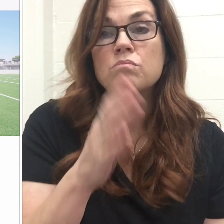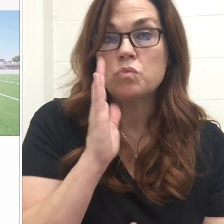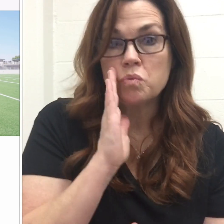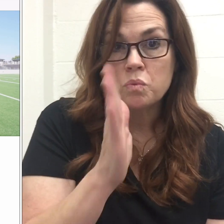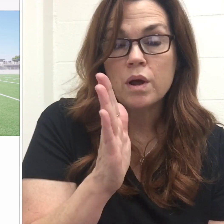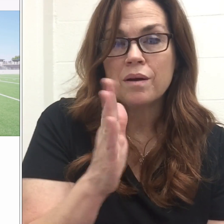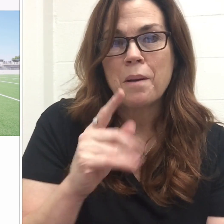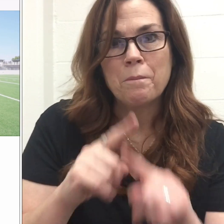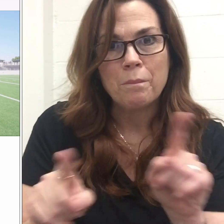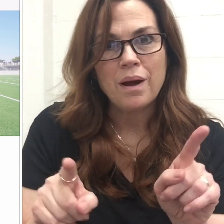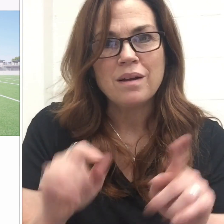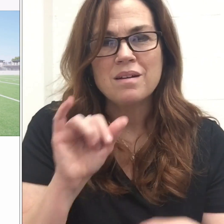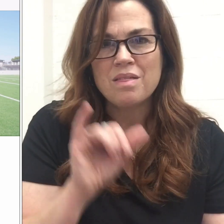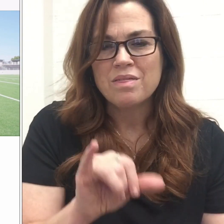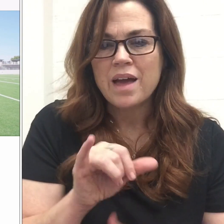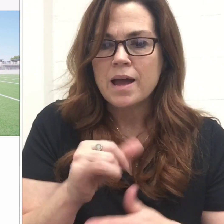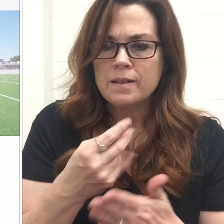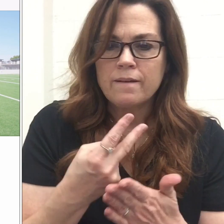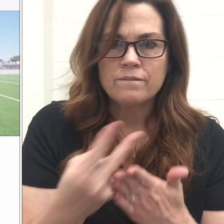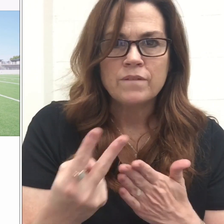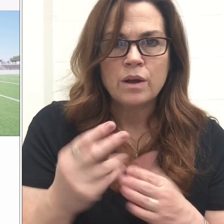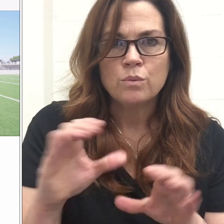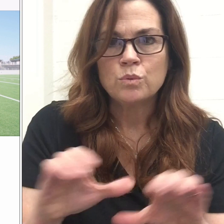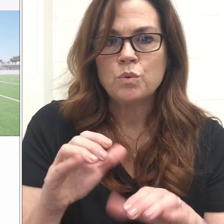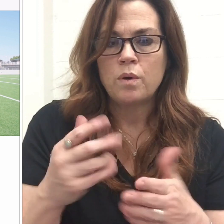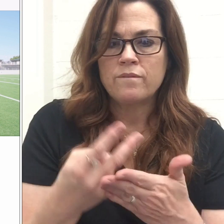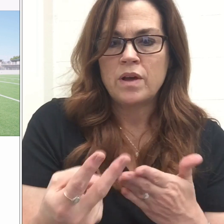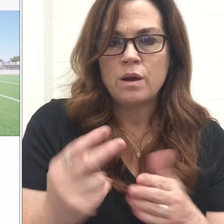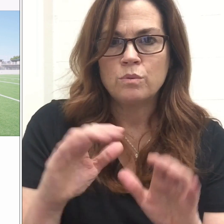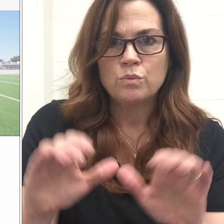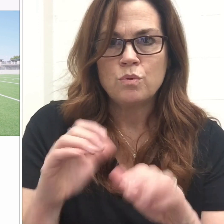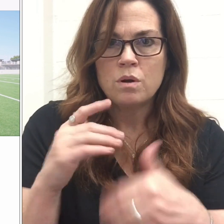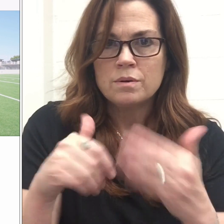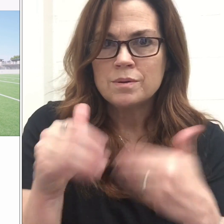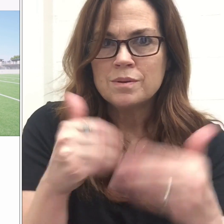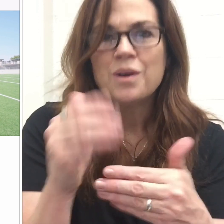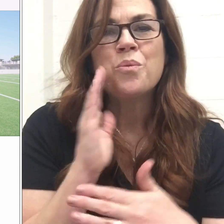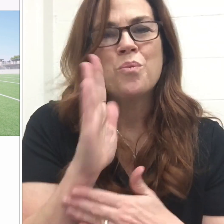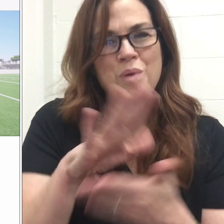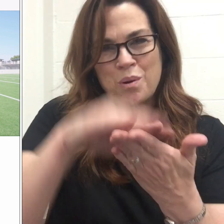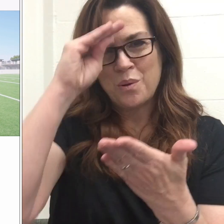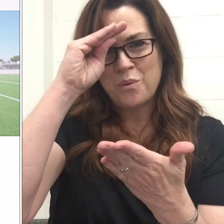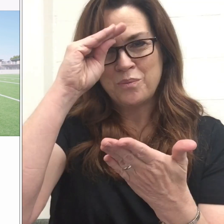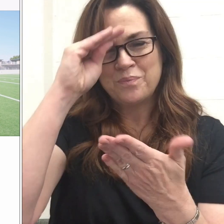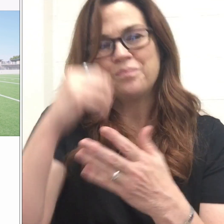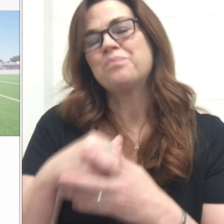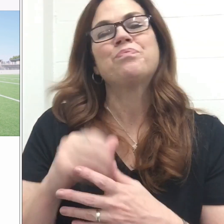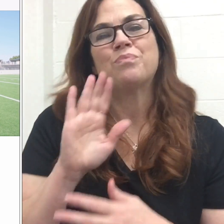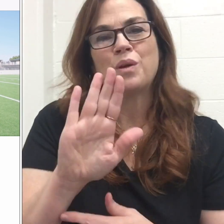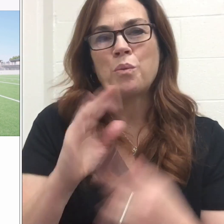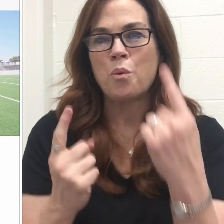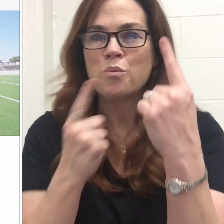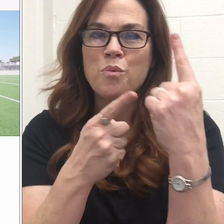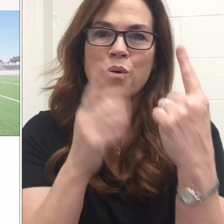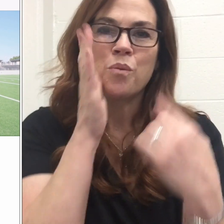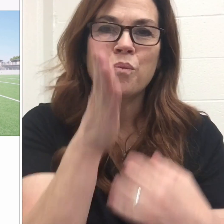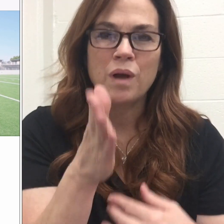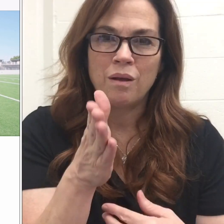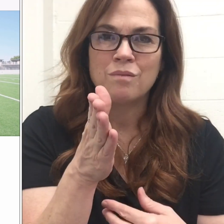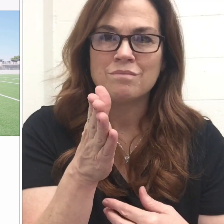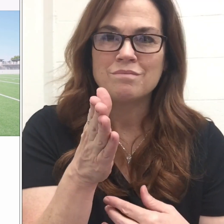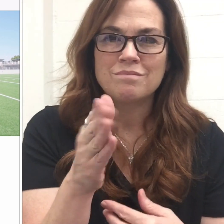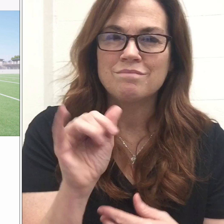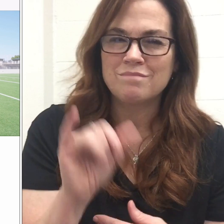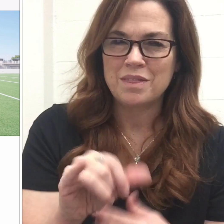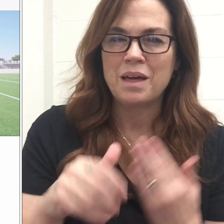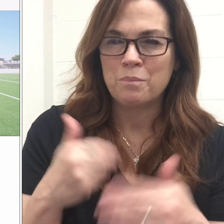what you can do. It's by the doing that you also grow. It's by the doing that you reach potential.